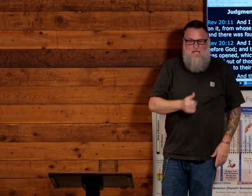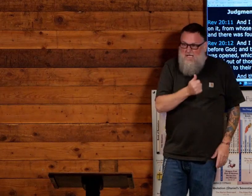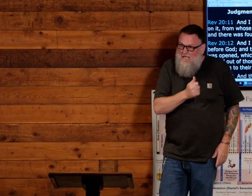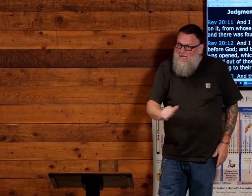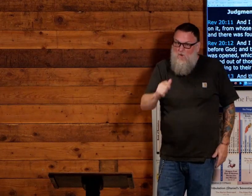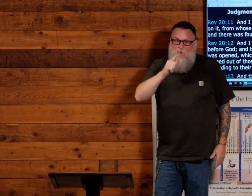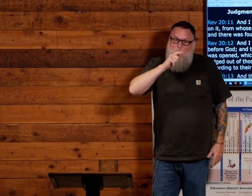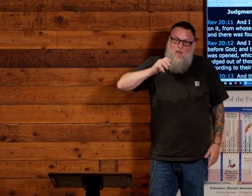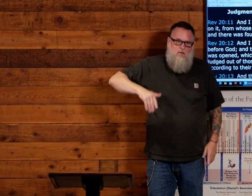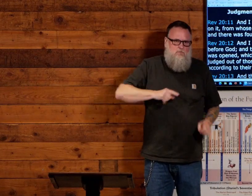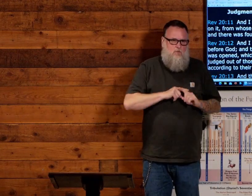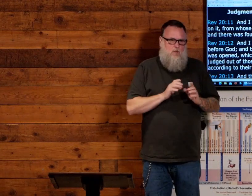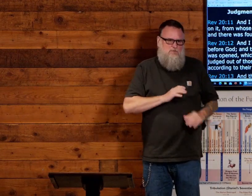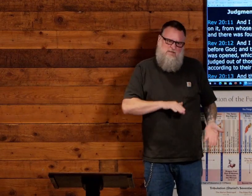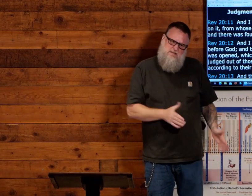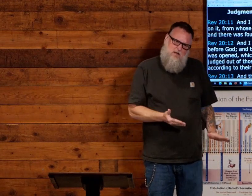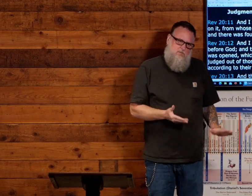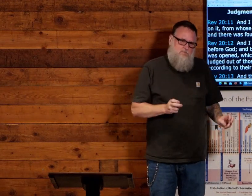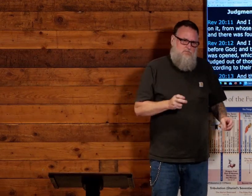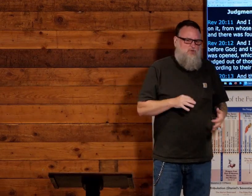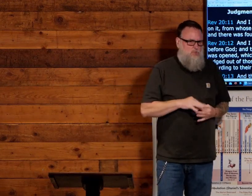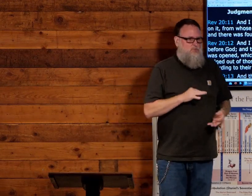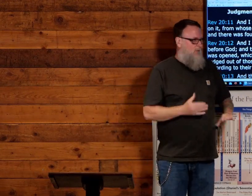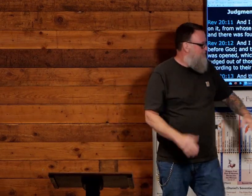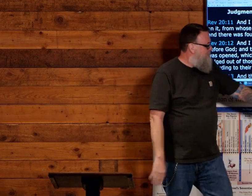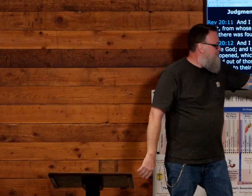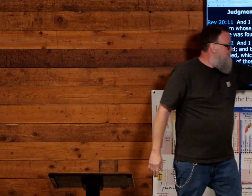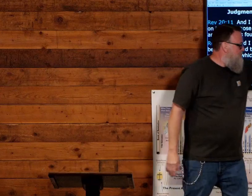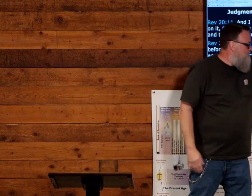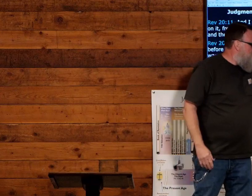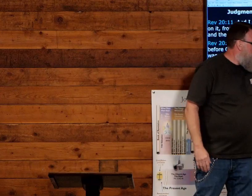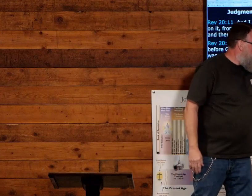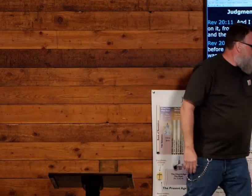Those who do not know Christ are going to be judged here.